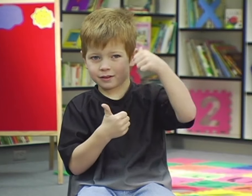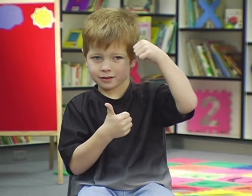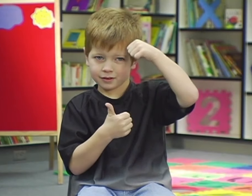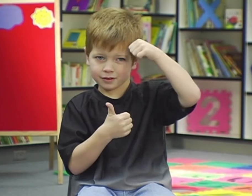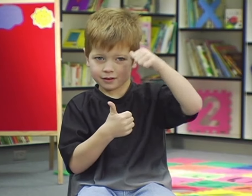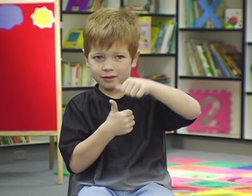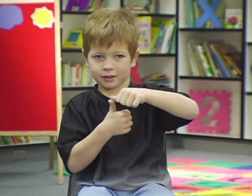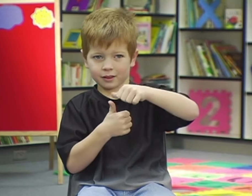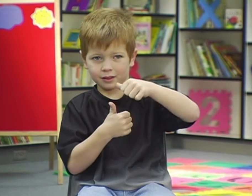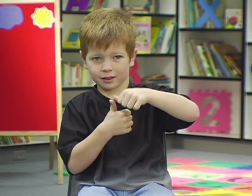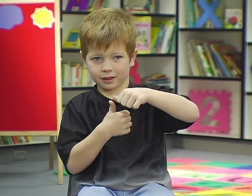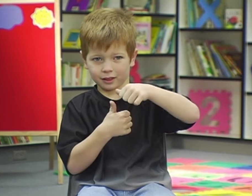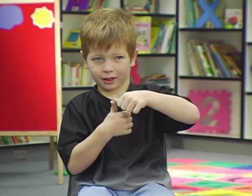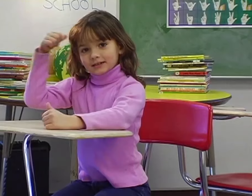From your forehead to your thumb.